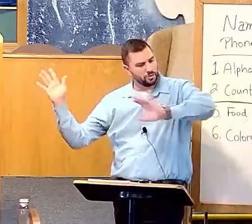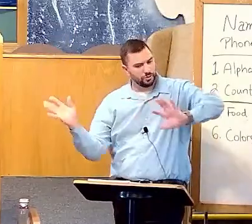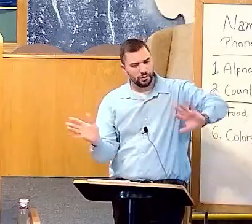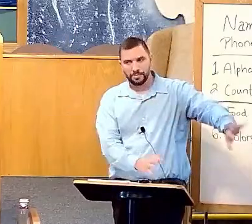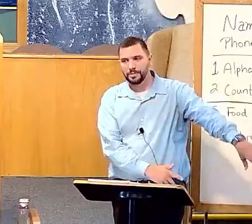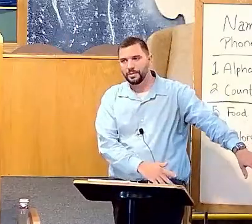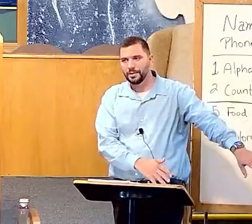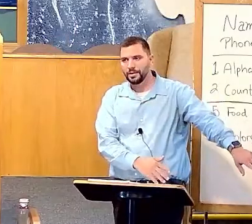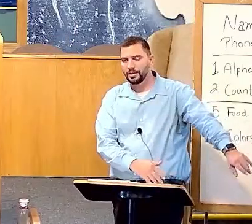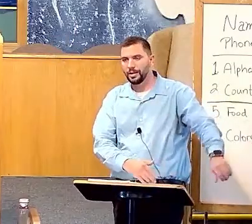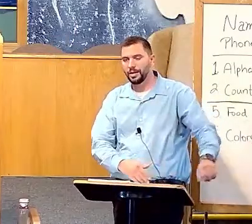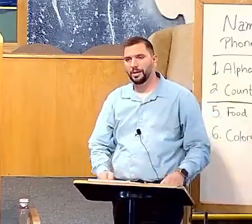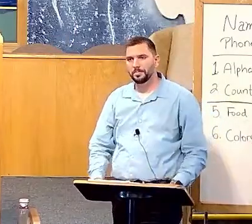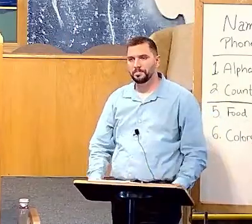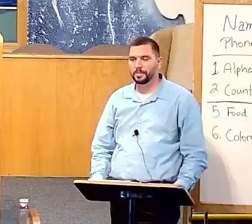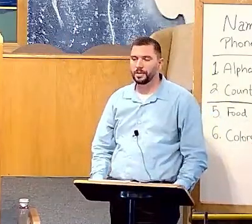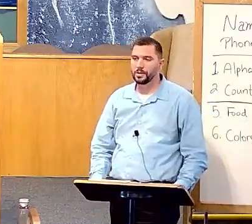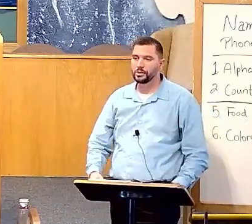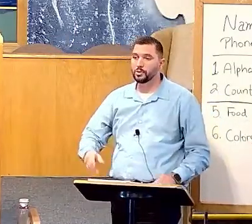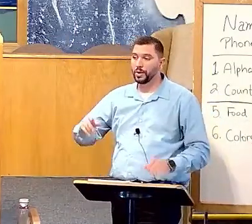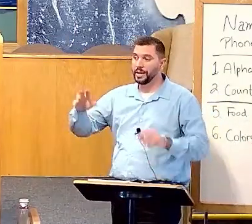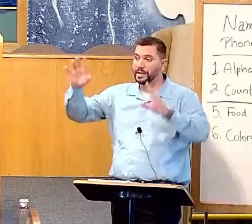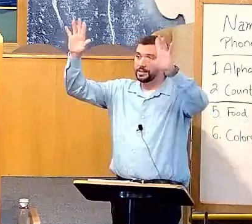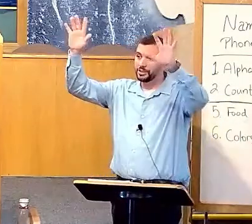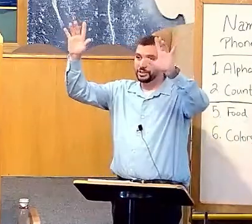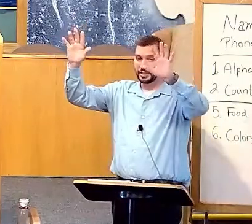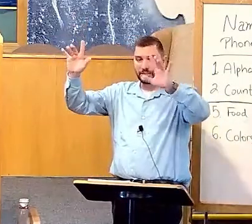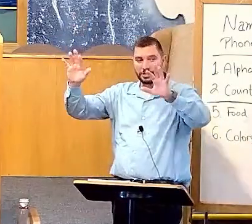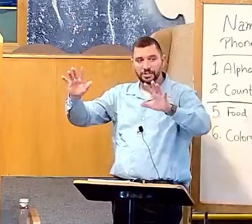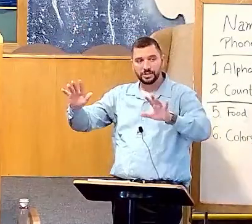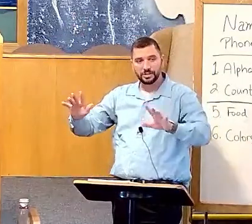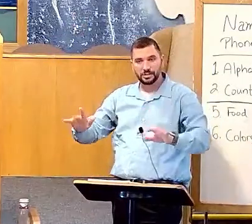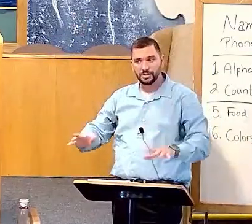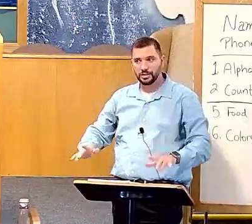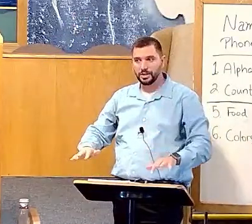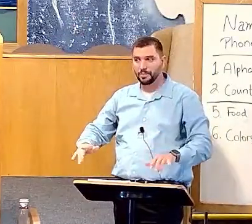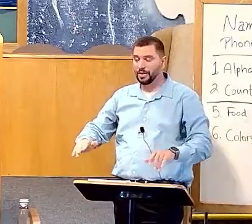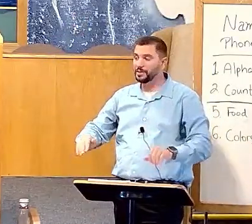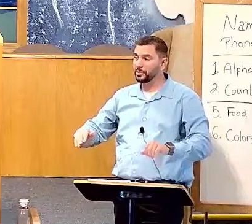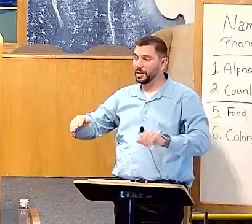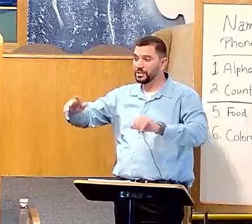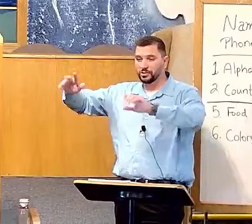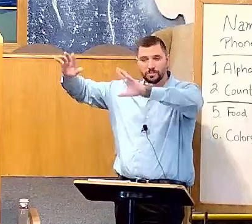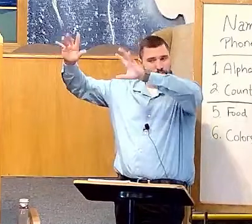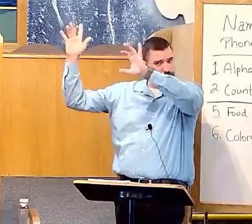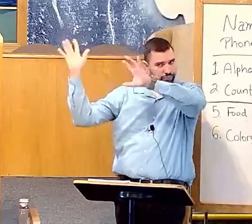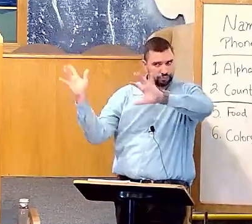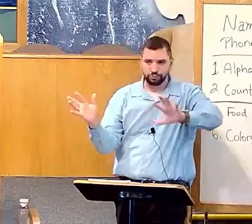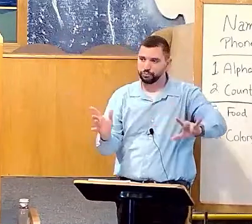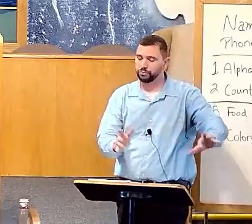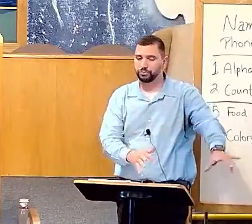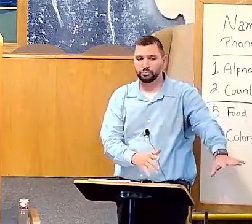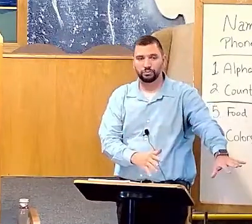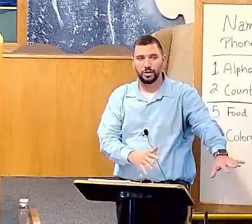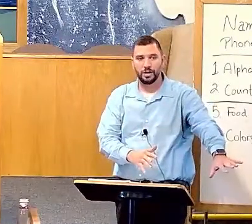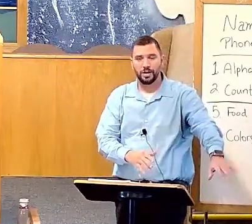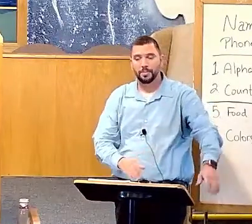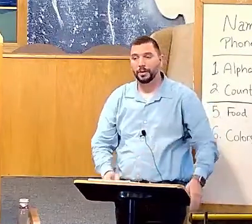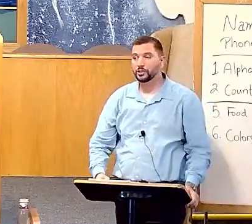snowstorm. So rain is just like this. But if it's a rainstorm, but a